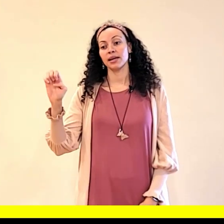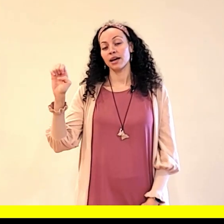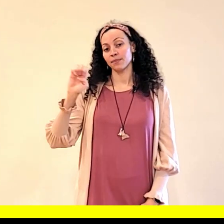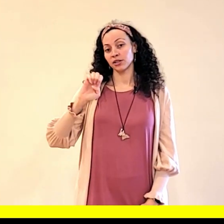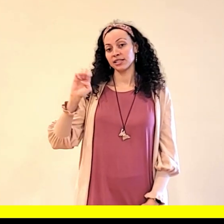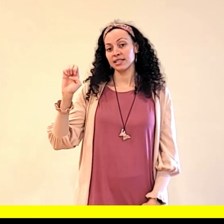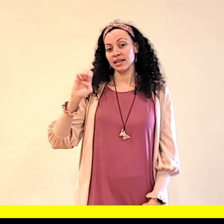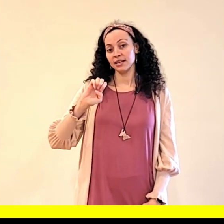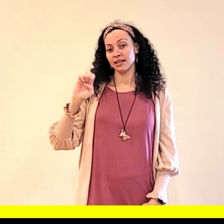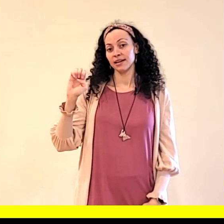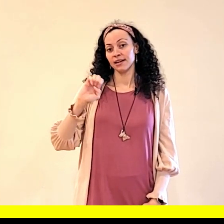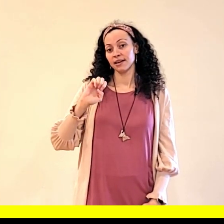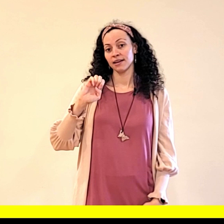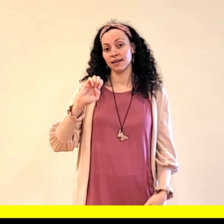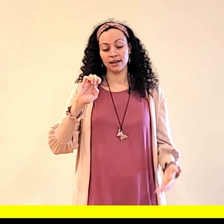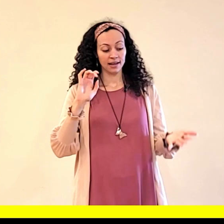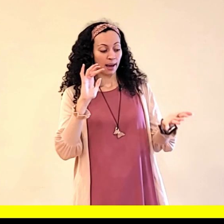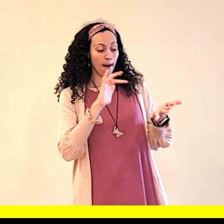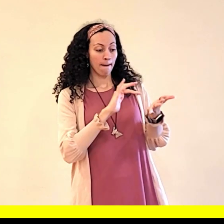it's going to be emergency,